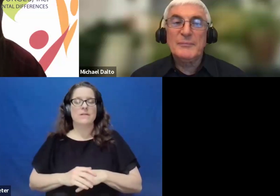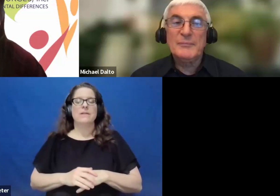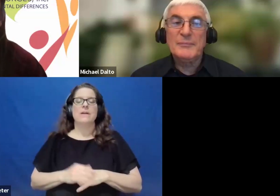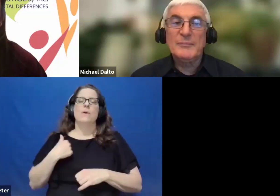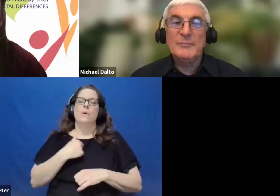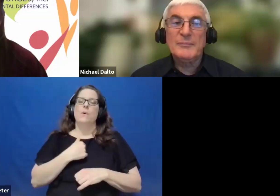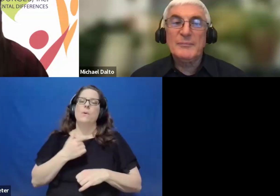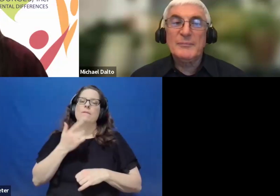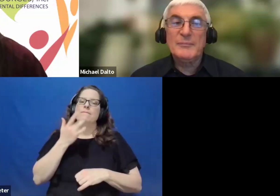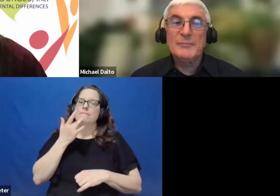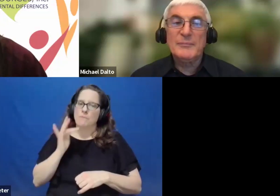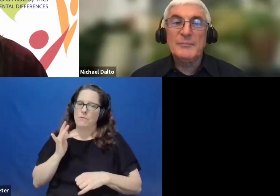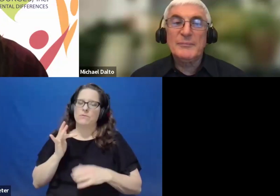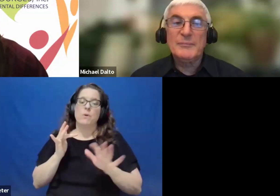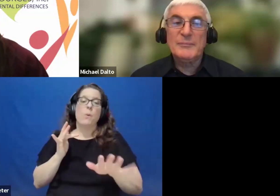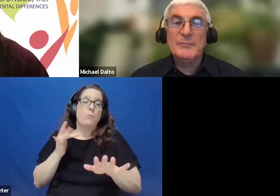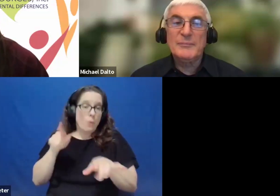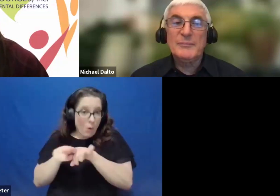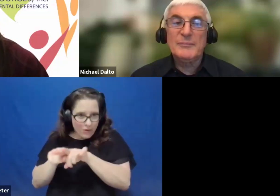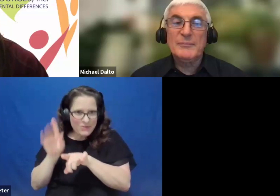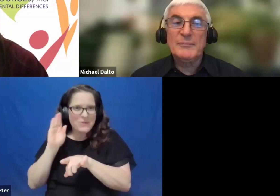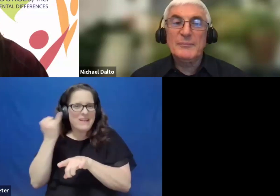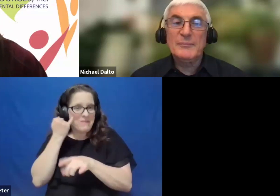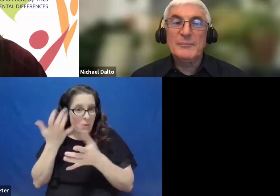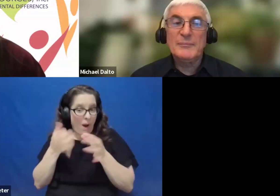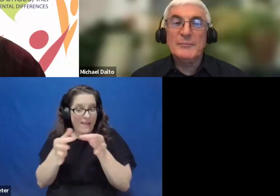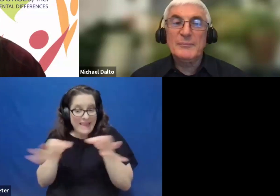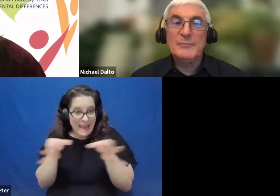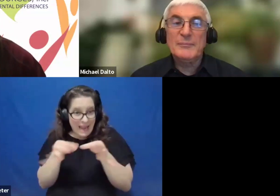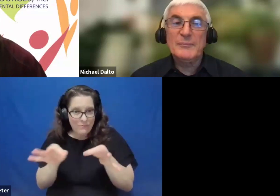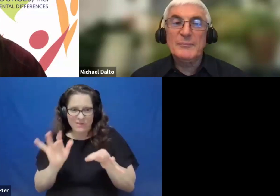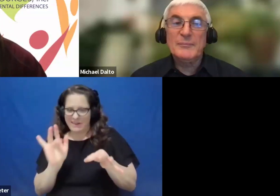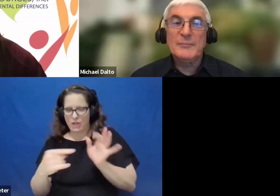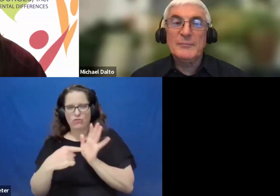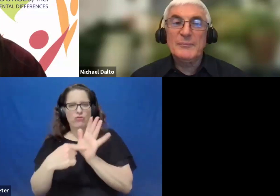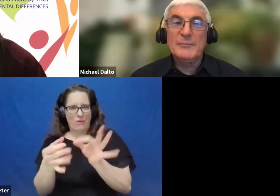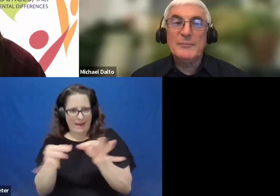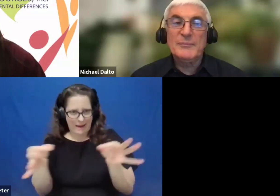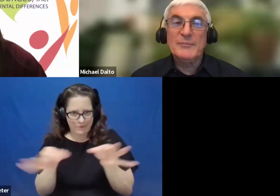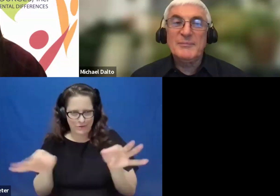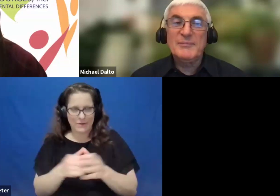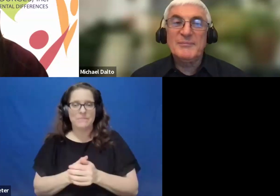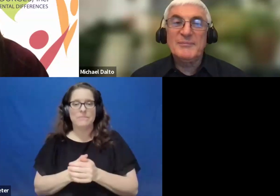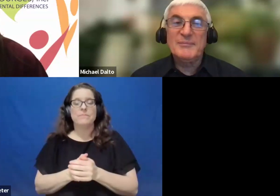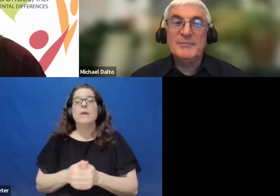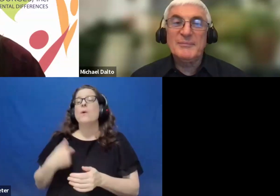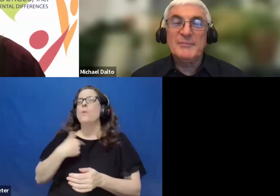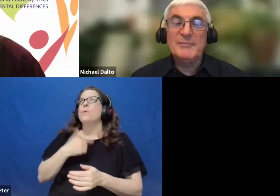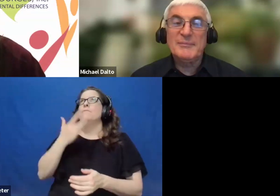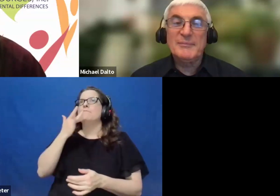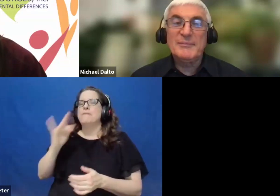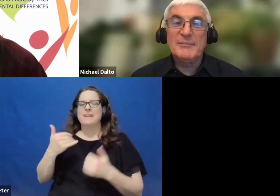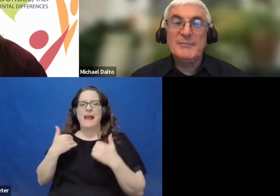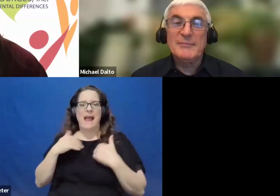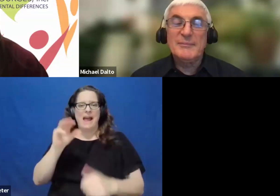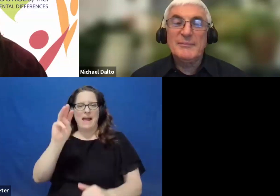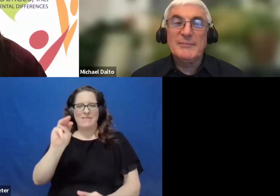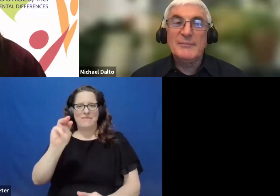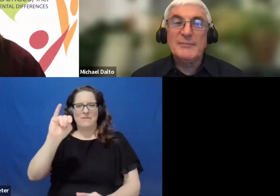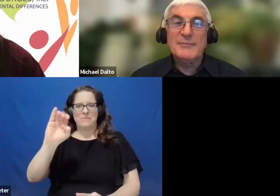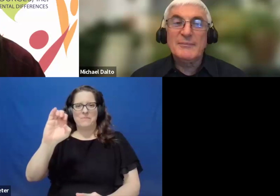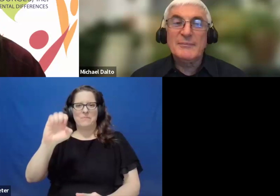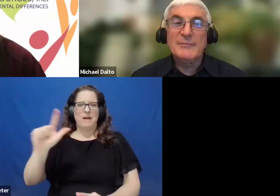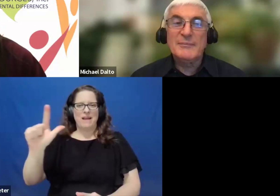Note Consulting. Michael is a Social Security guru with over 35 years of experience, and he has been here